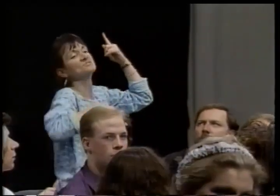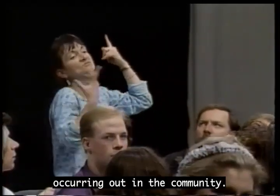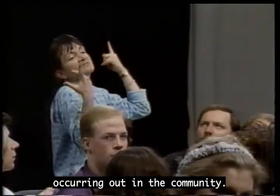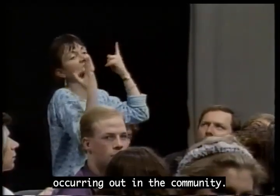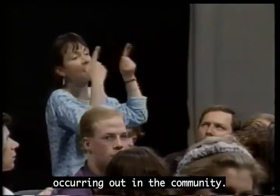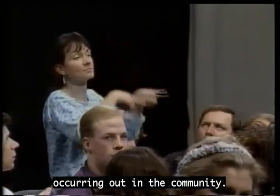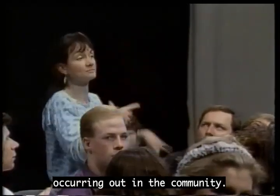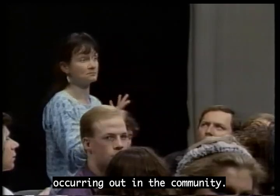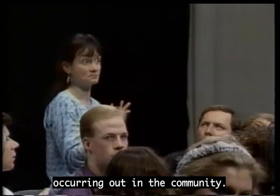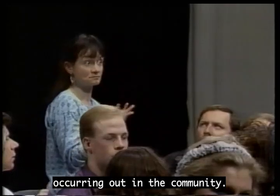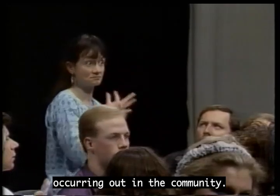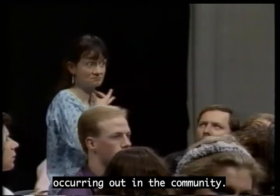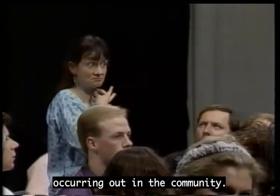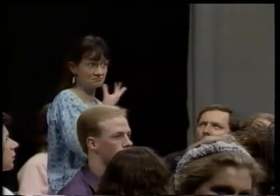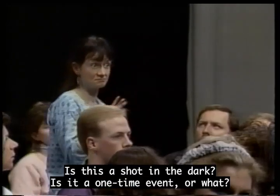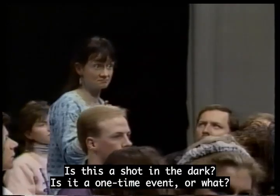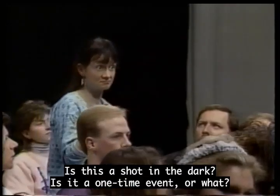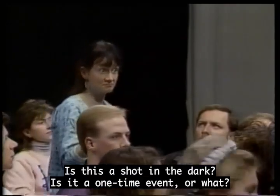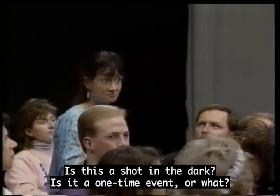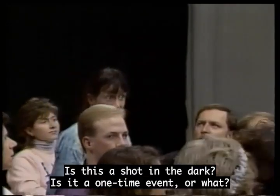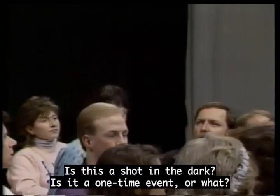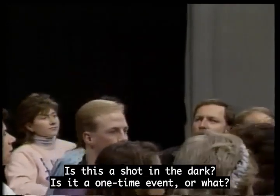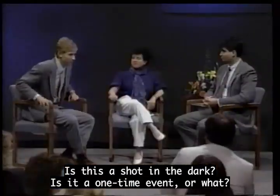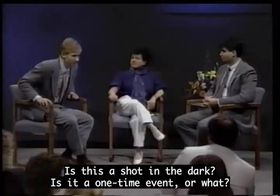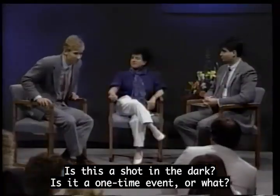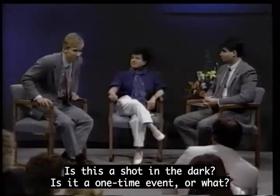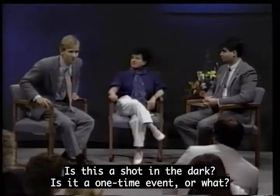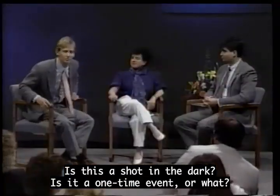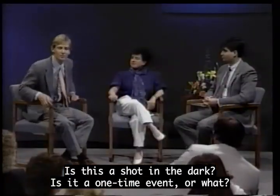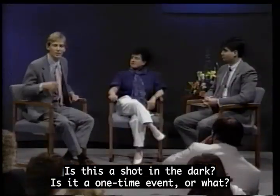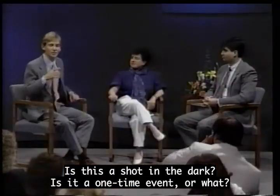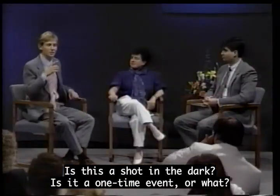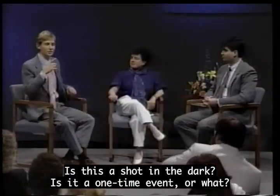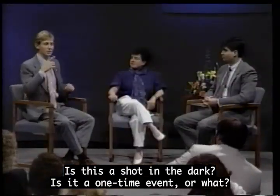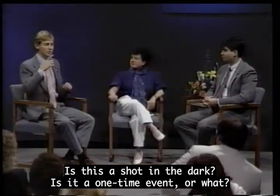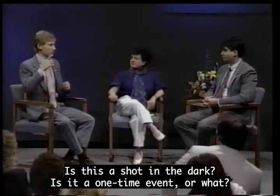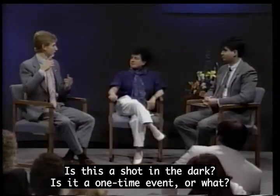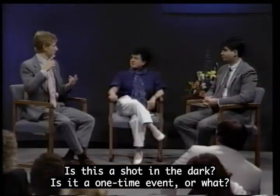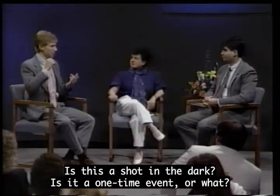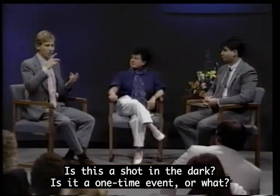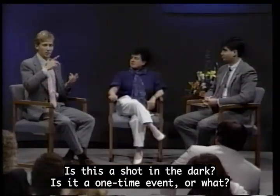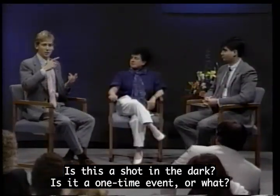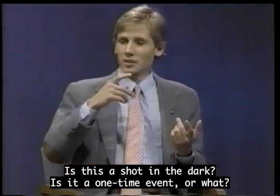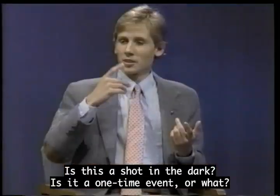community. Is this a shot in the dark? Is it a one-time event or what?